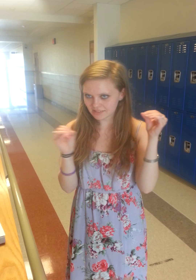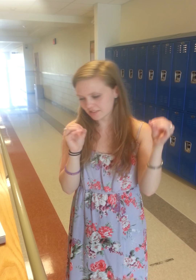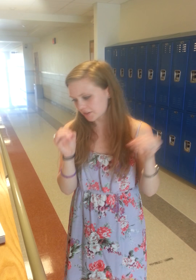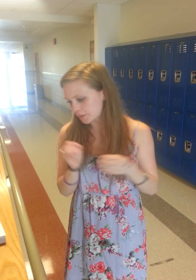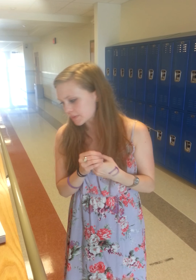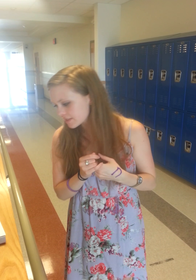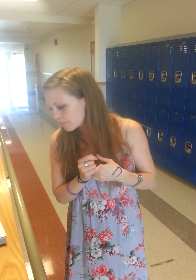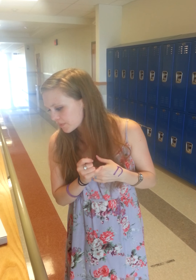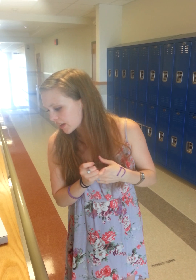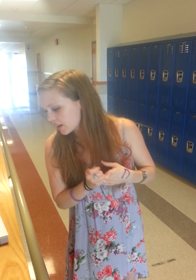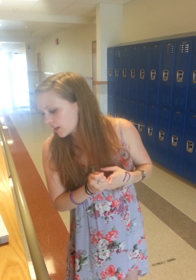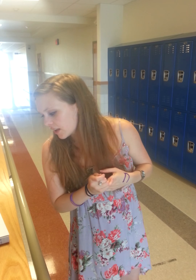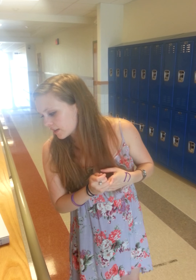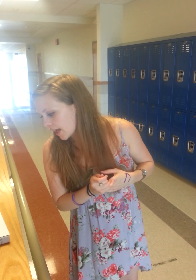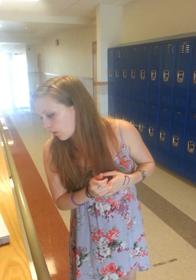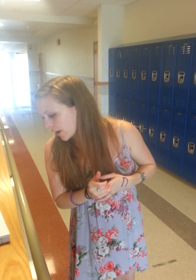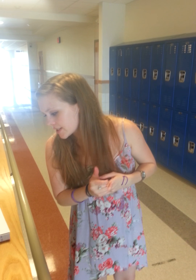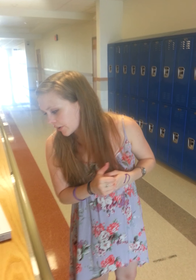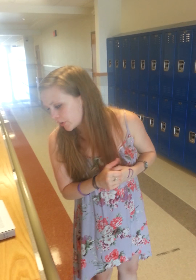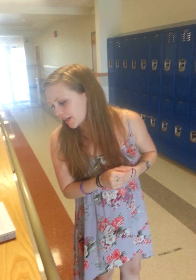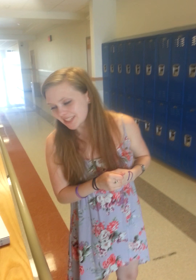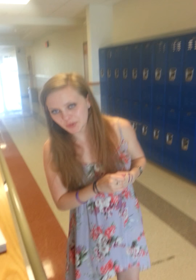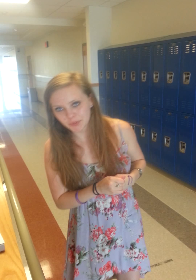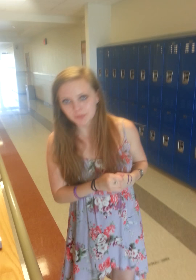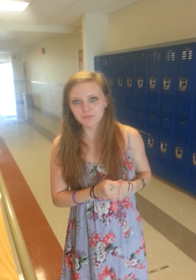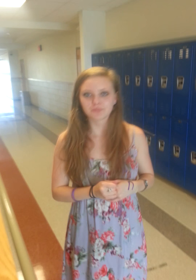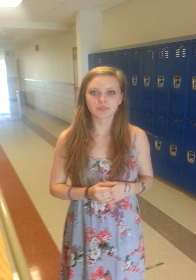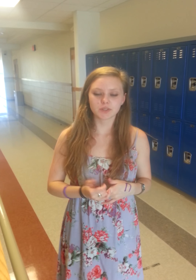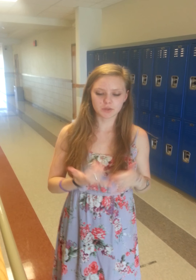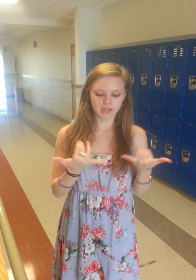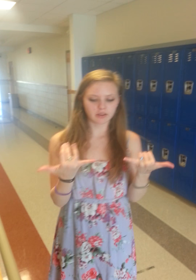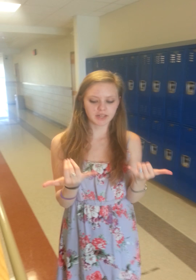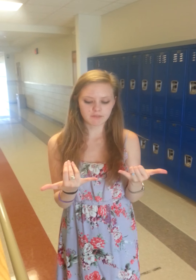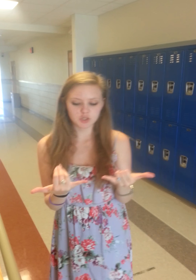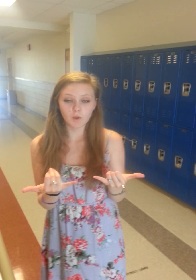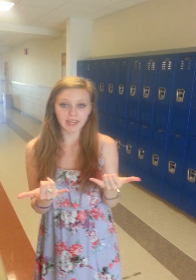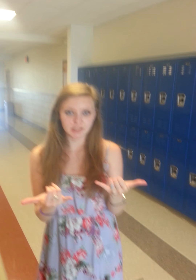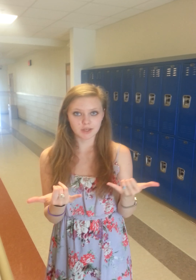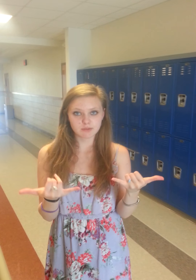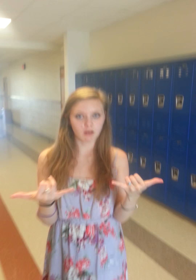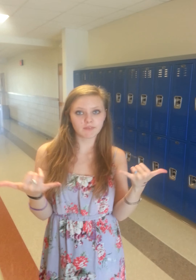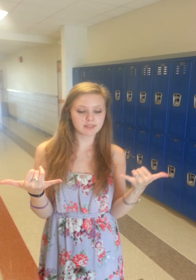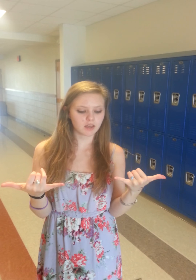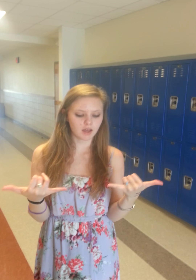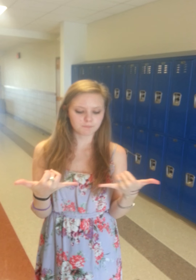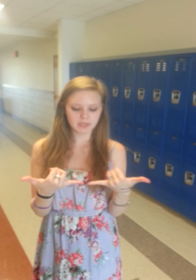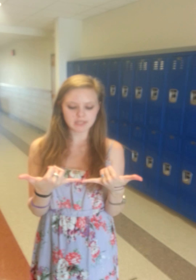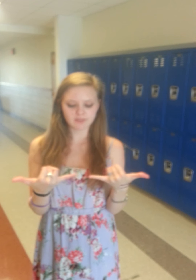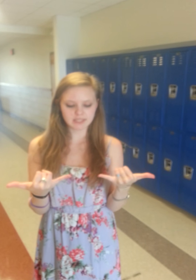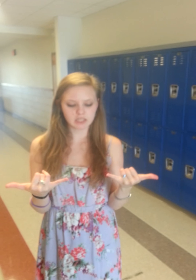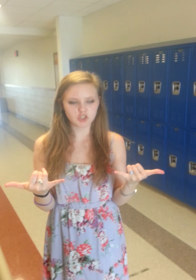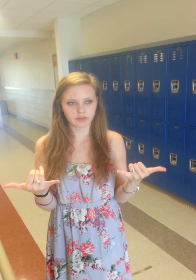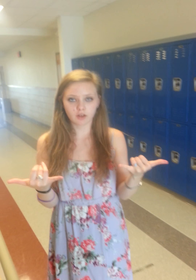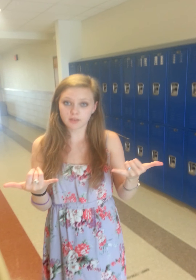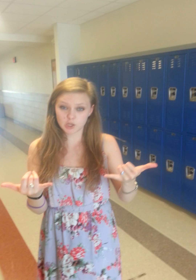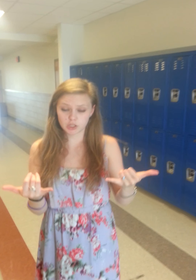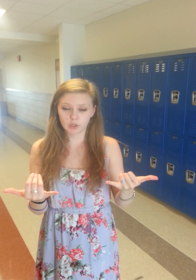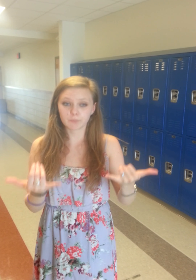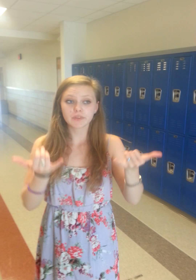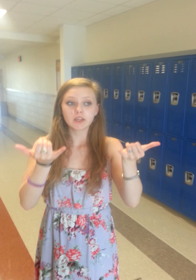Dancing O's. Now I tell you. So now you're going to have 2 Y hand shapes, palm facing up, pinkies facing each other, not touching though. And